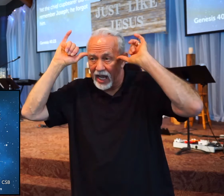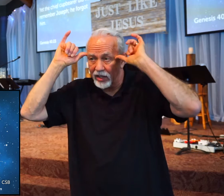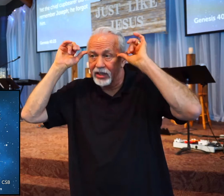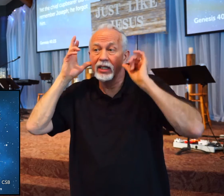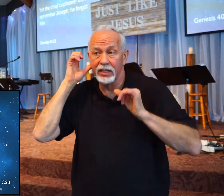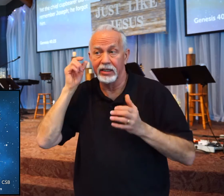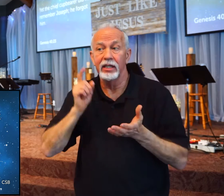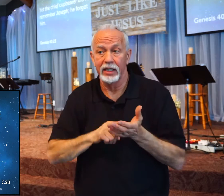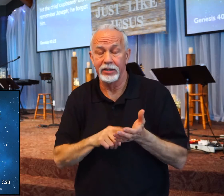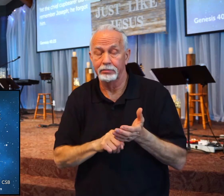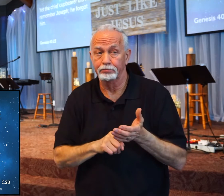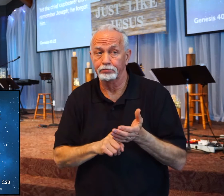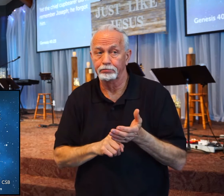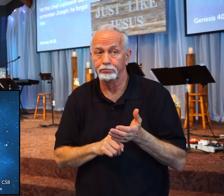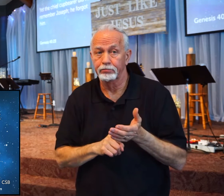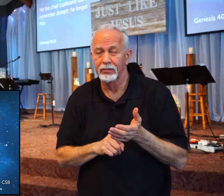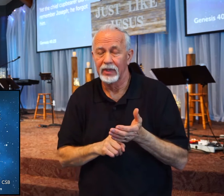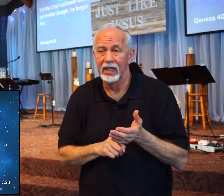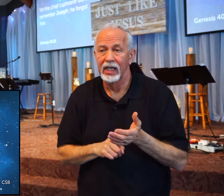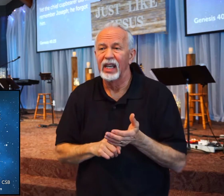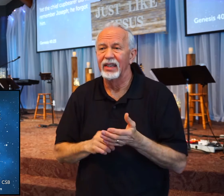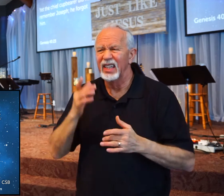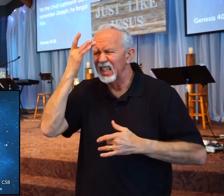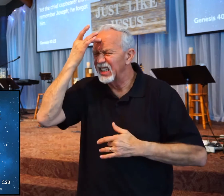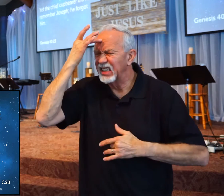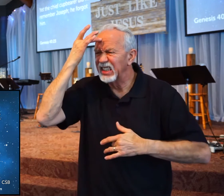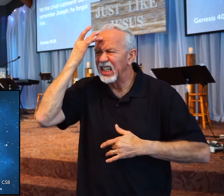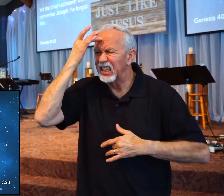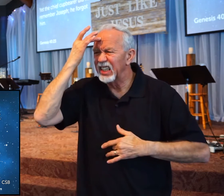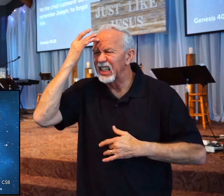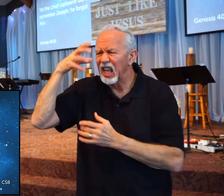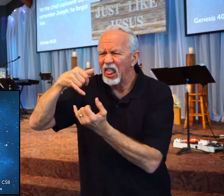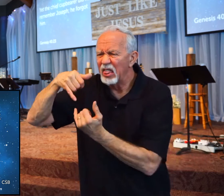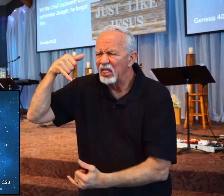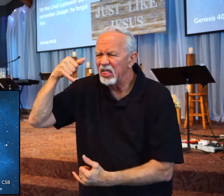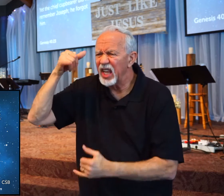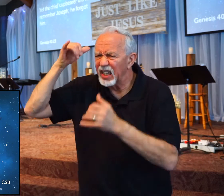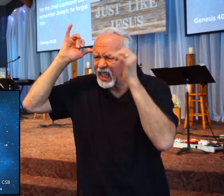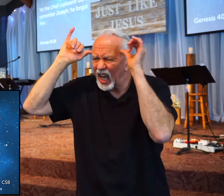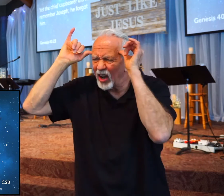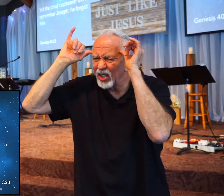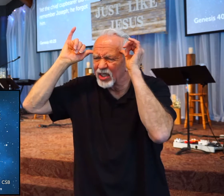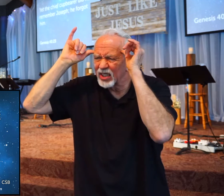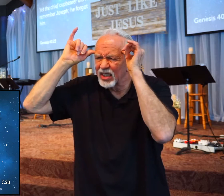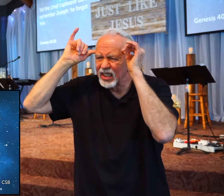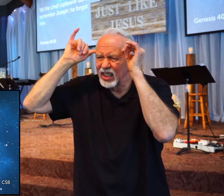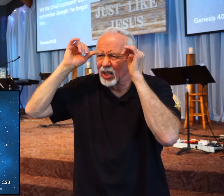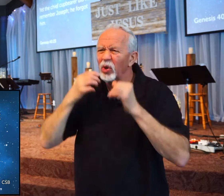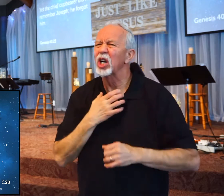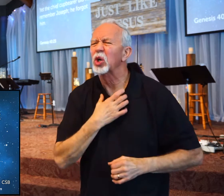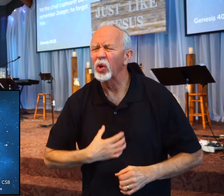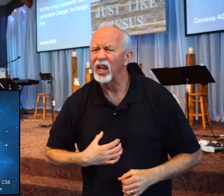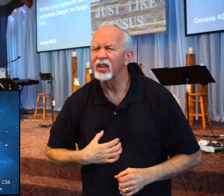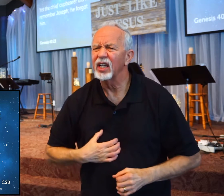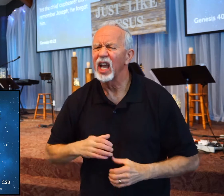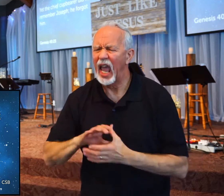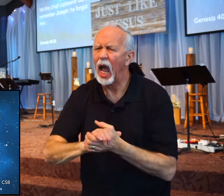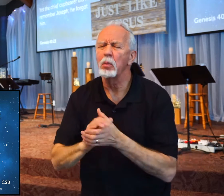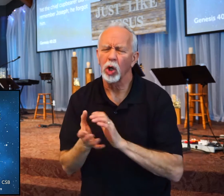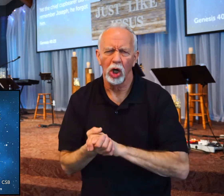to this. The sickly, thin cows were apparently craving a hamburger.